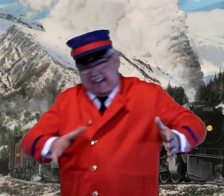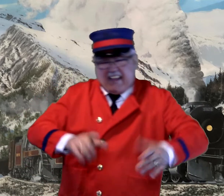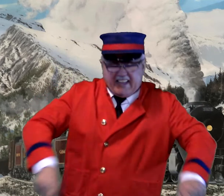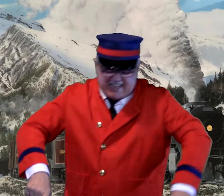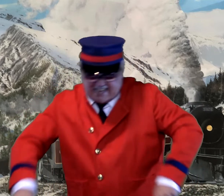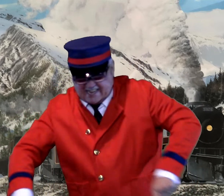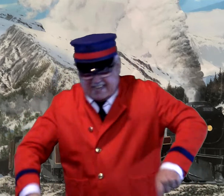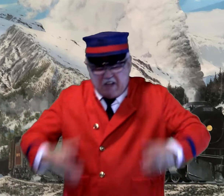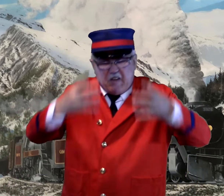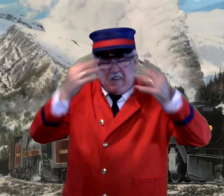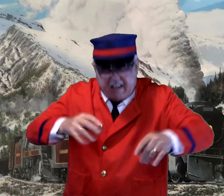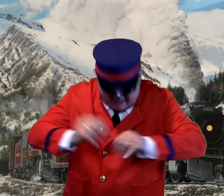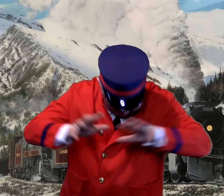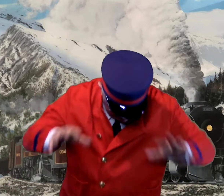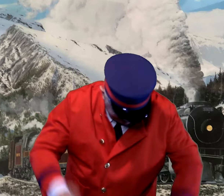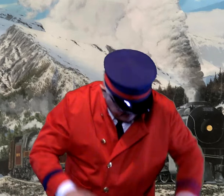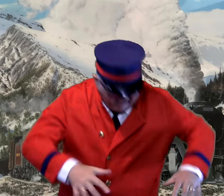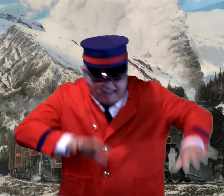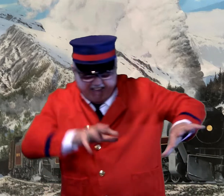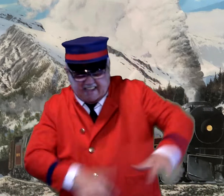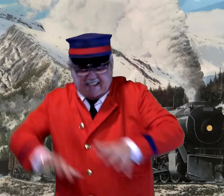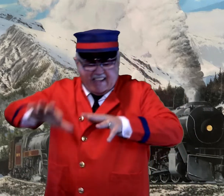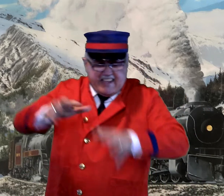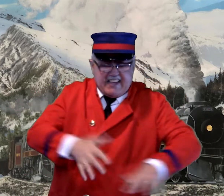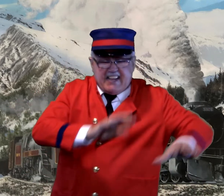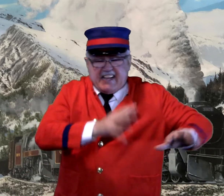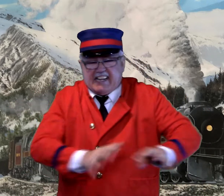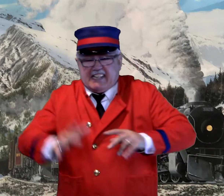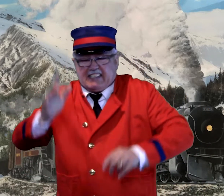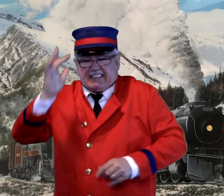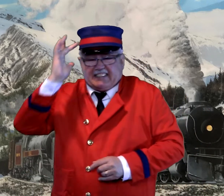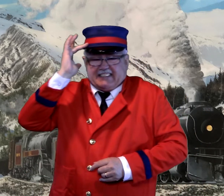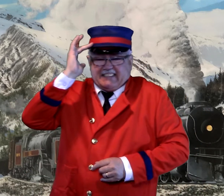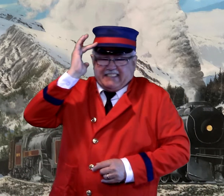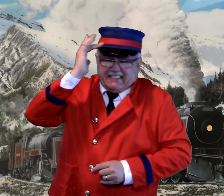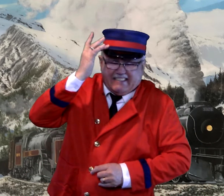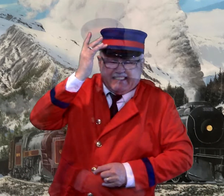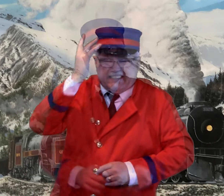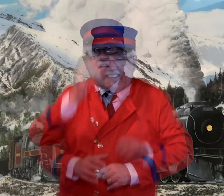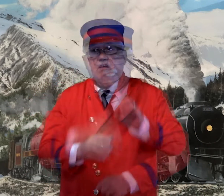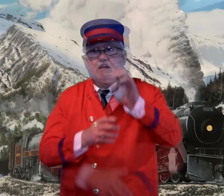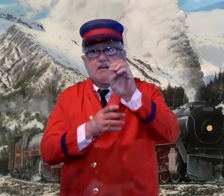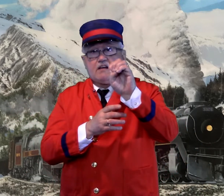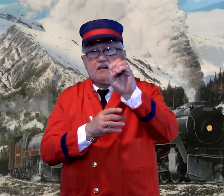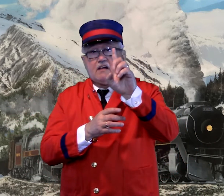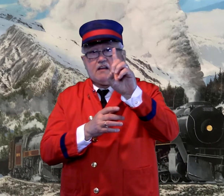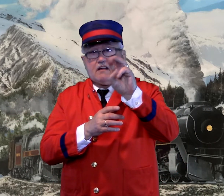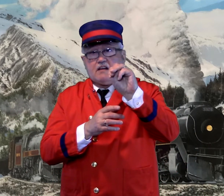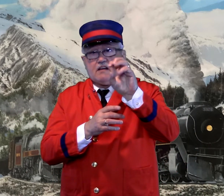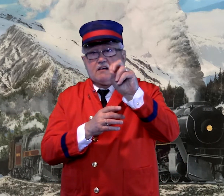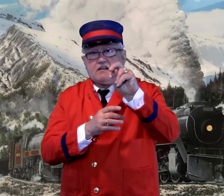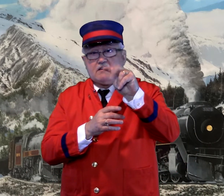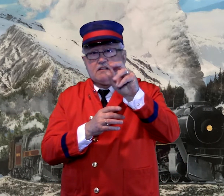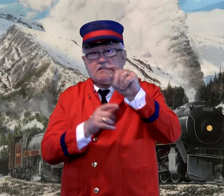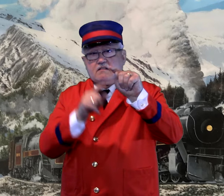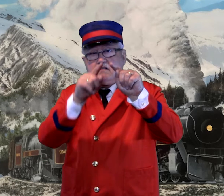the water would slosh, and the boys would spill it all over the floor, themselves, and their shoes, much to their